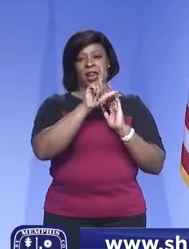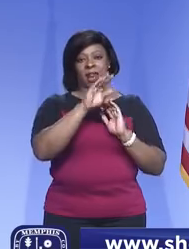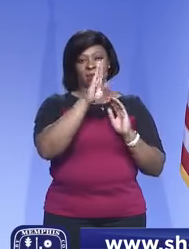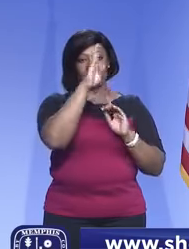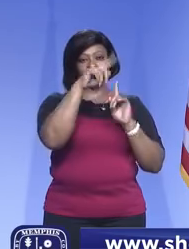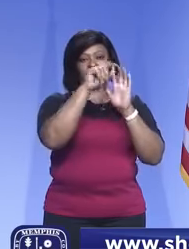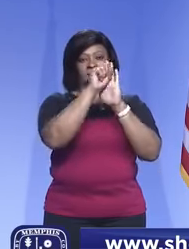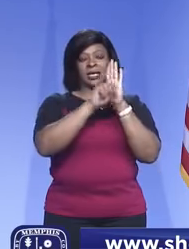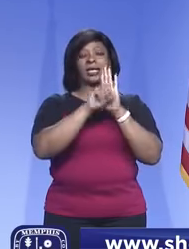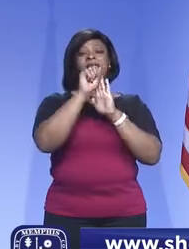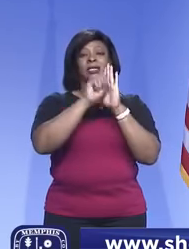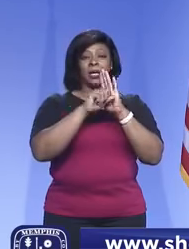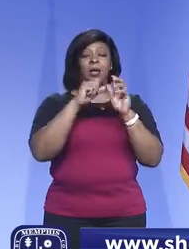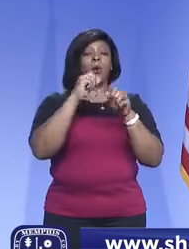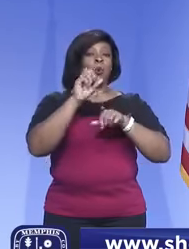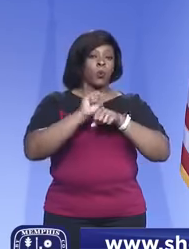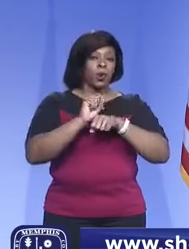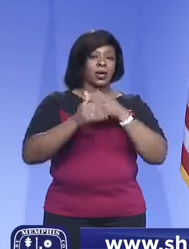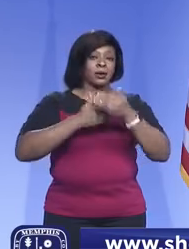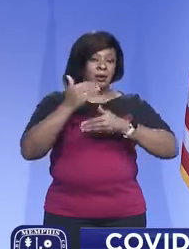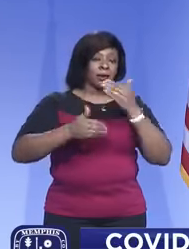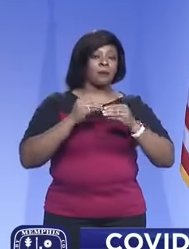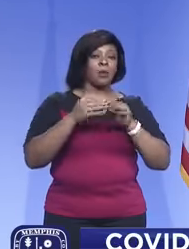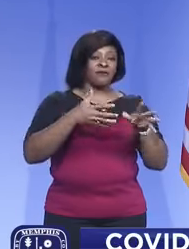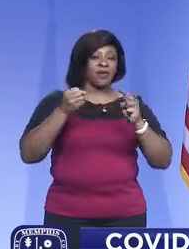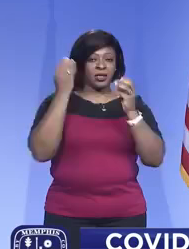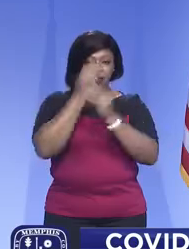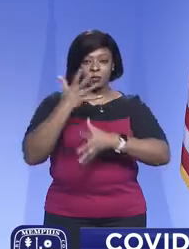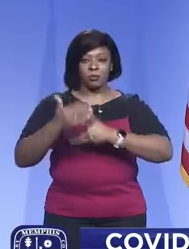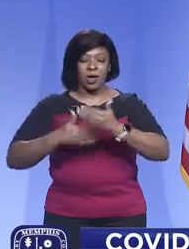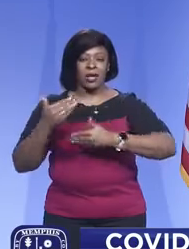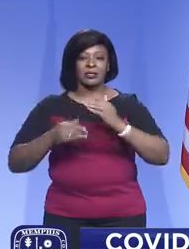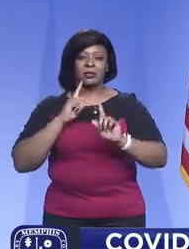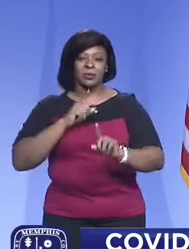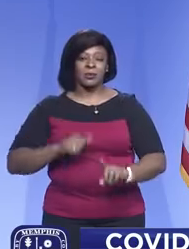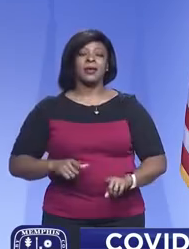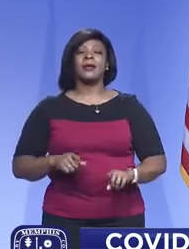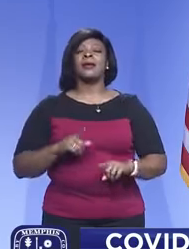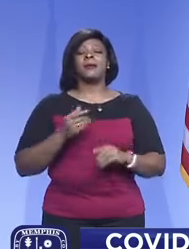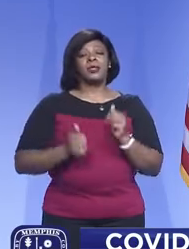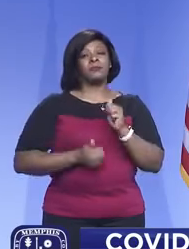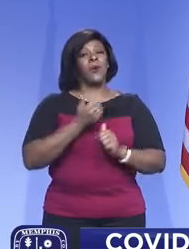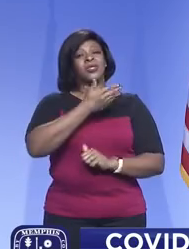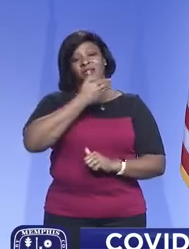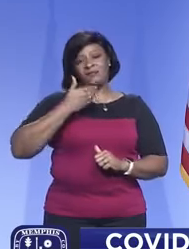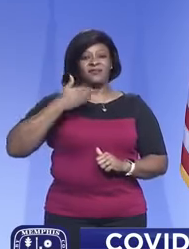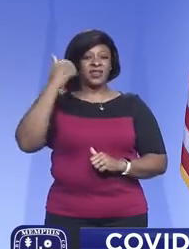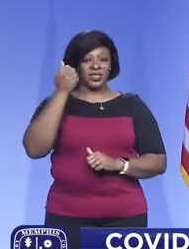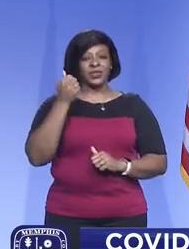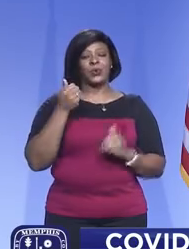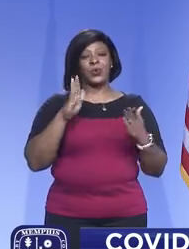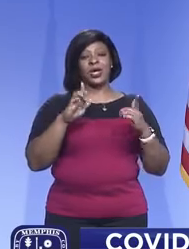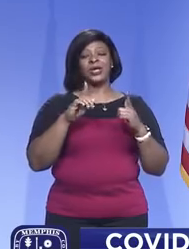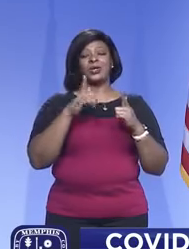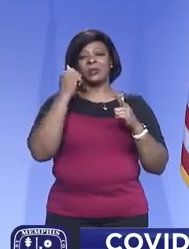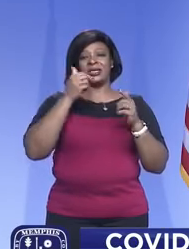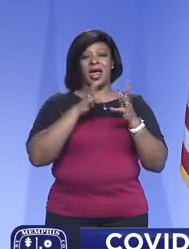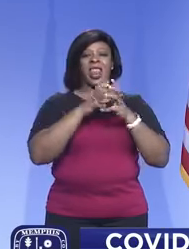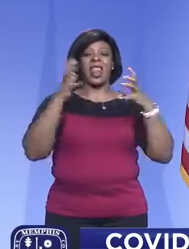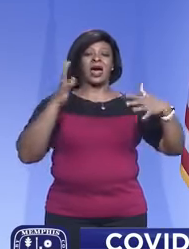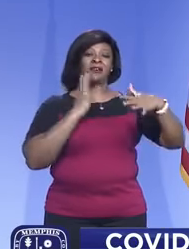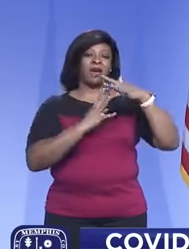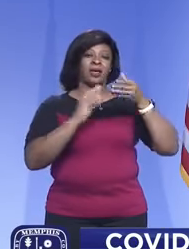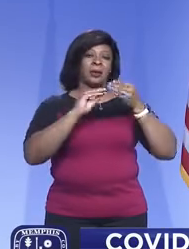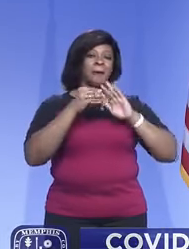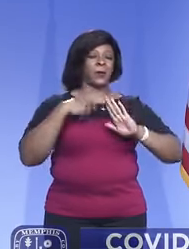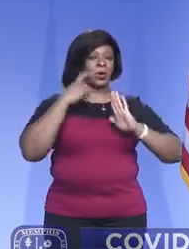state is working to make that a much quicker process, but it is actually the most efficient given the sheer volume that we're